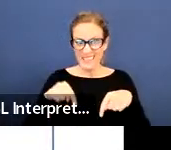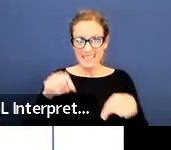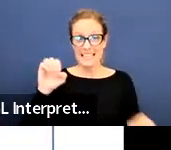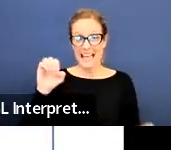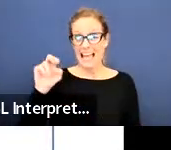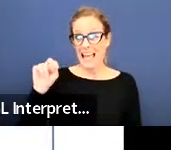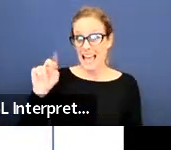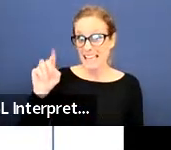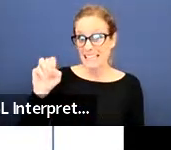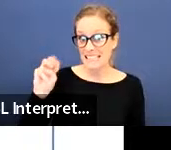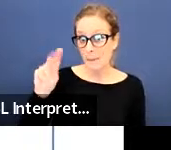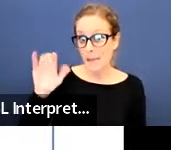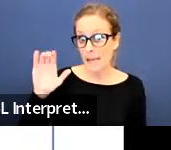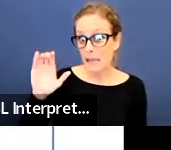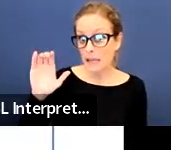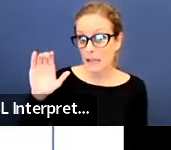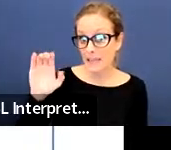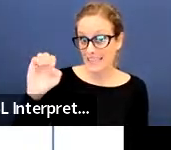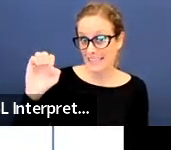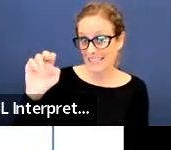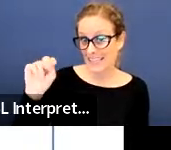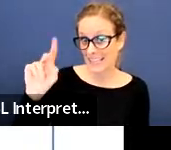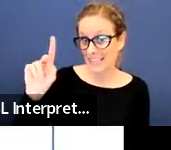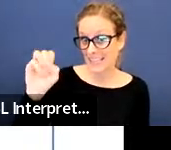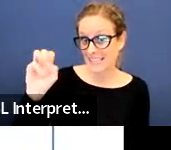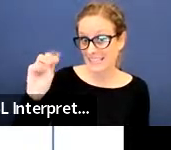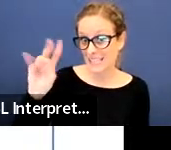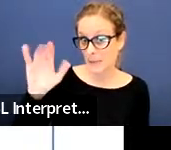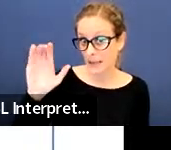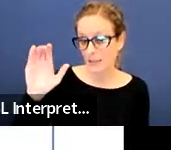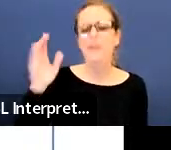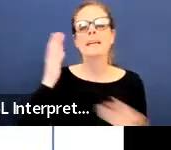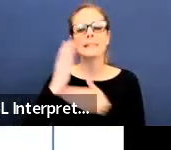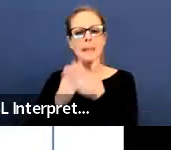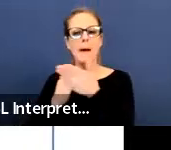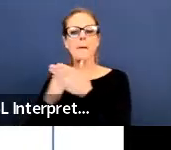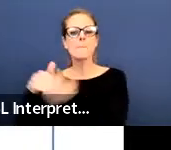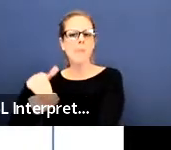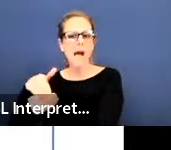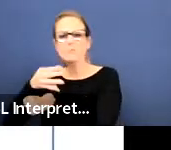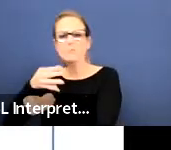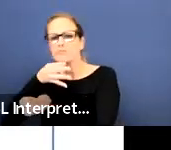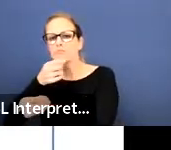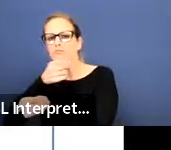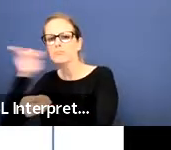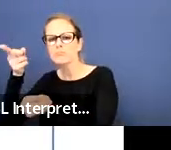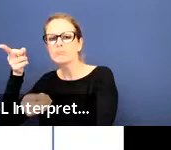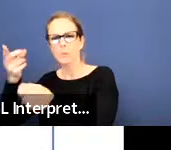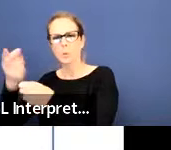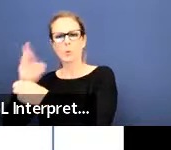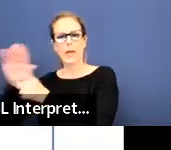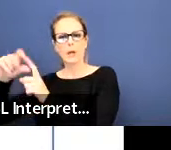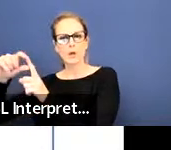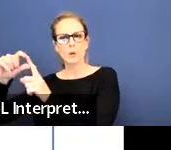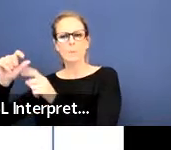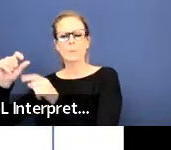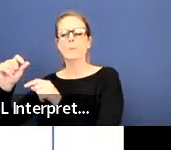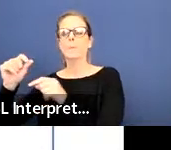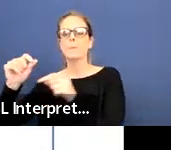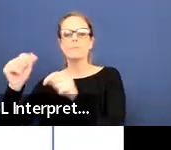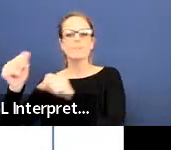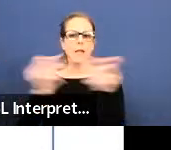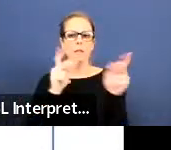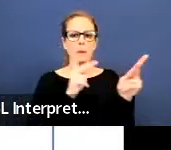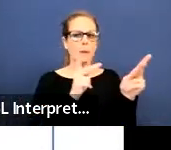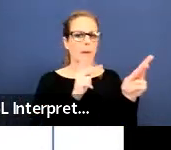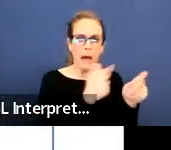And I know you are hearing some experts use that term, and maybe other people are not